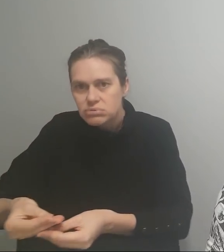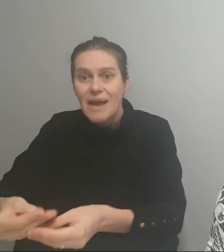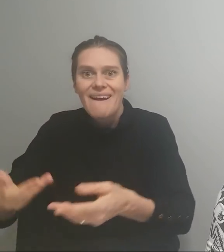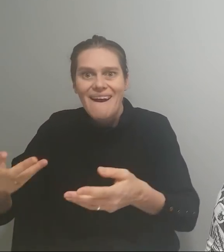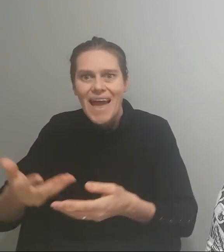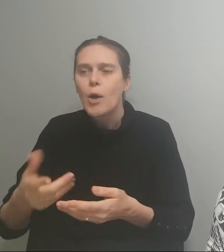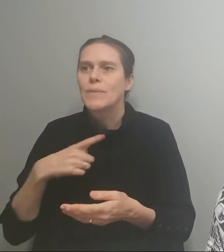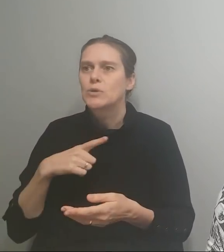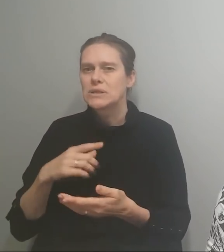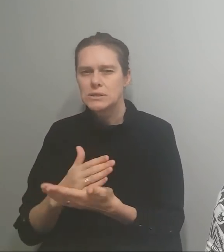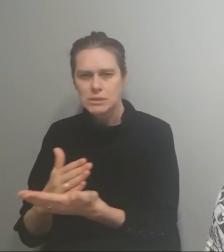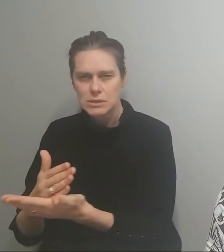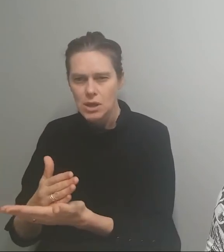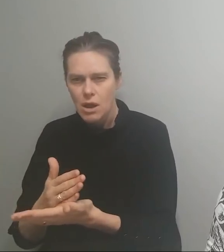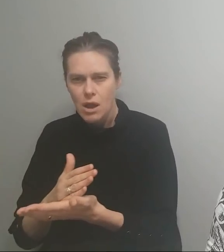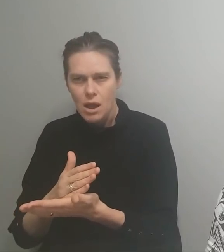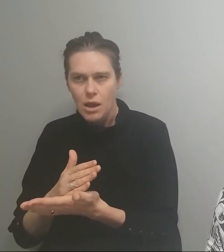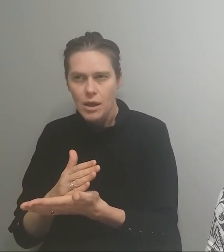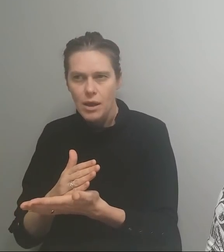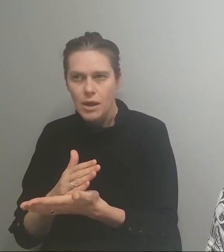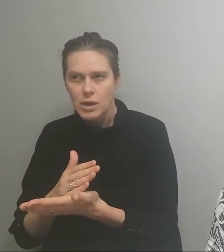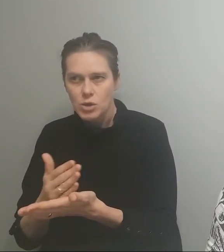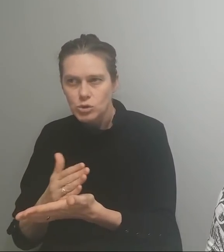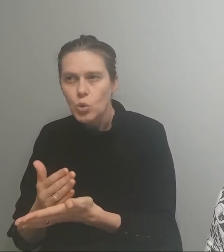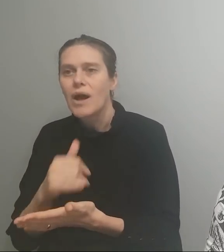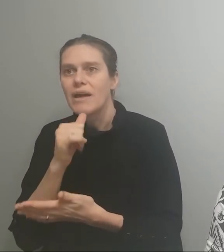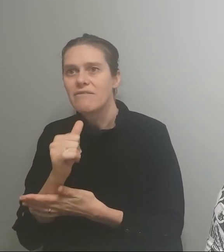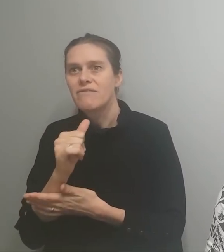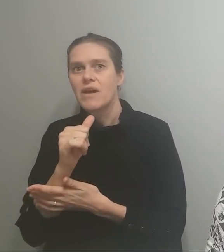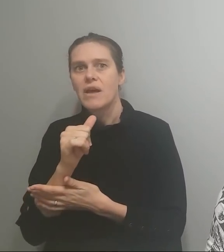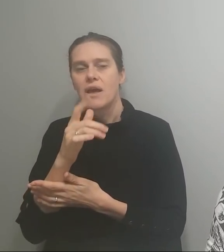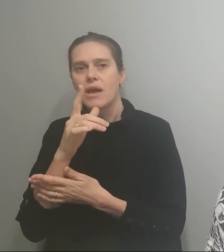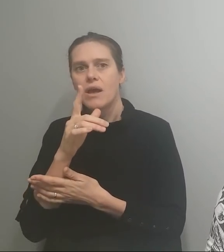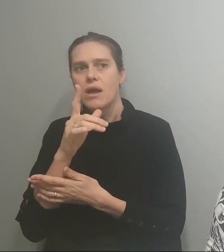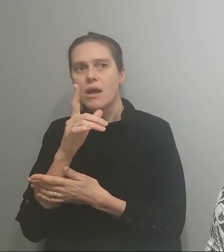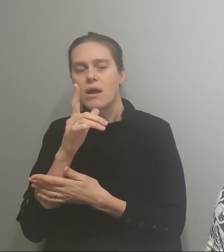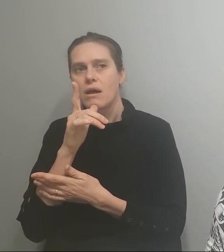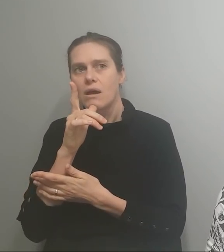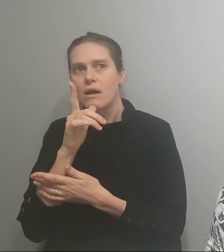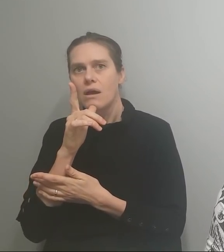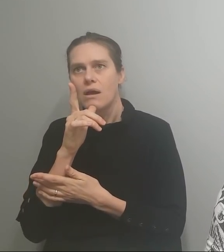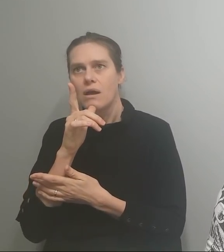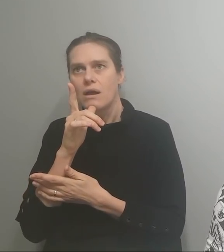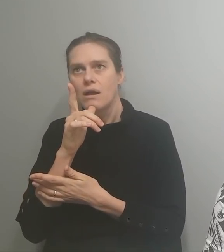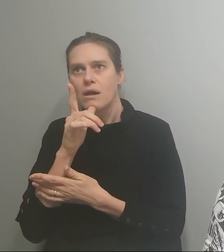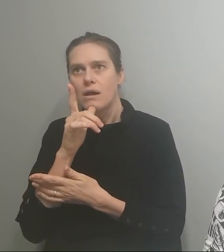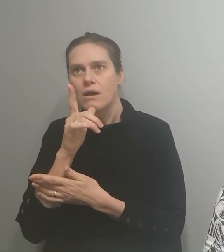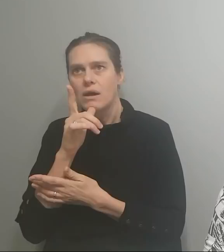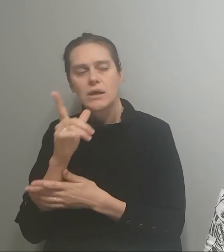system. So that may be where it's potentially a treatment injury and it's not yet clear whether the